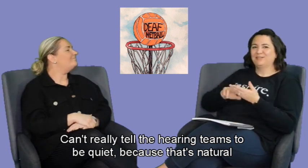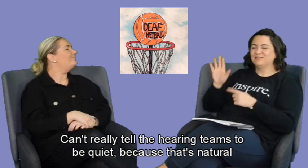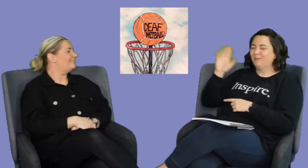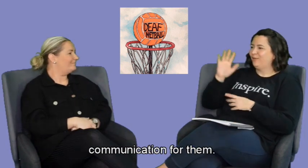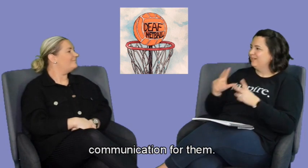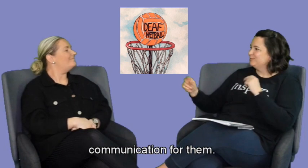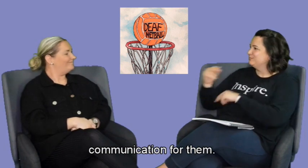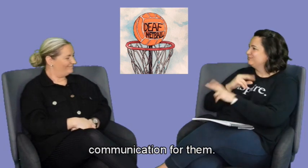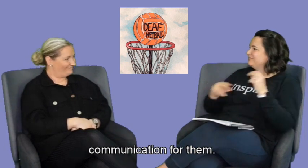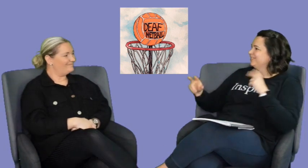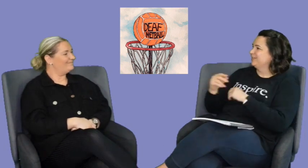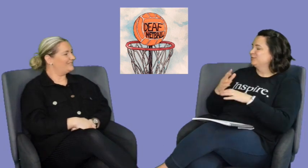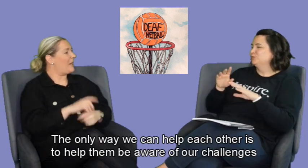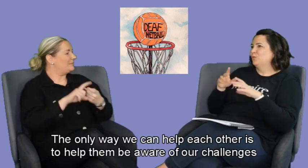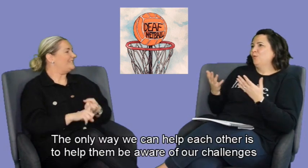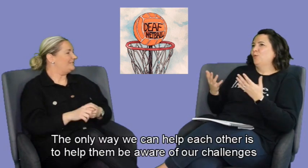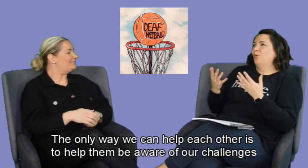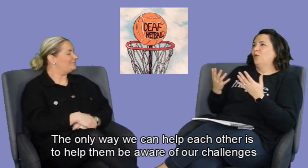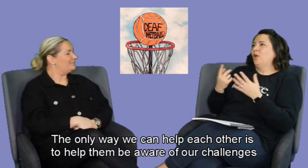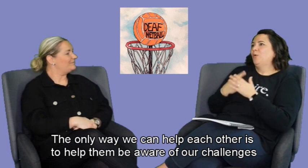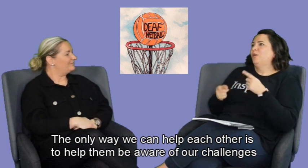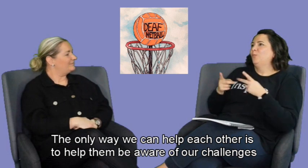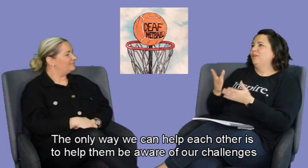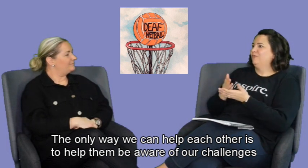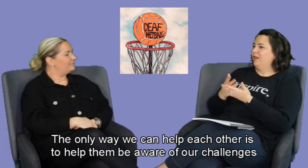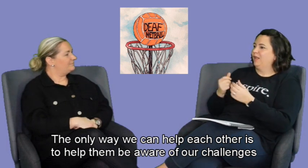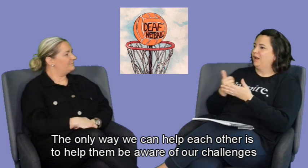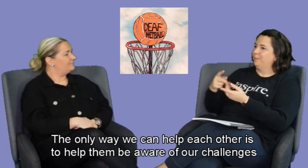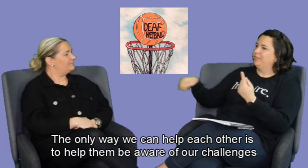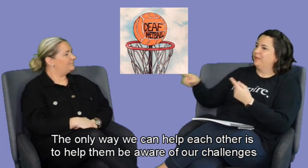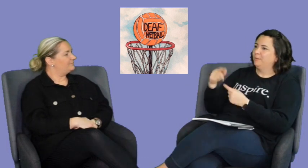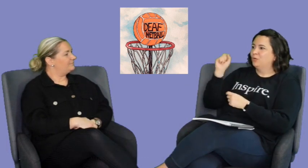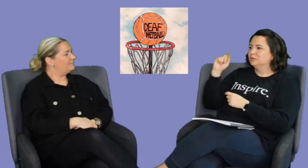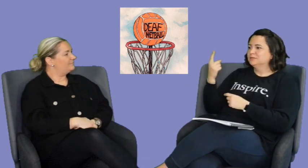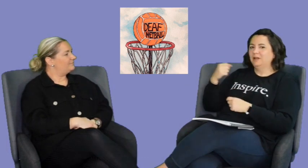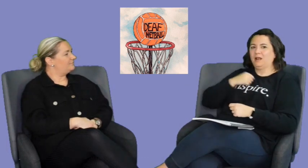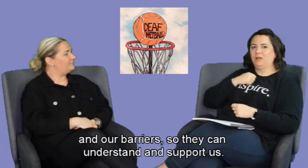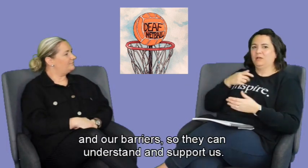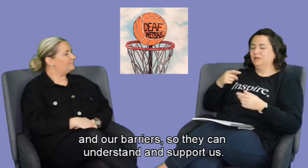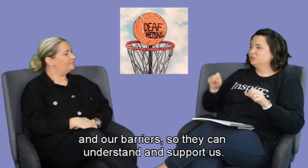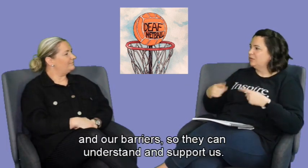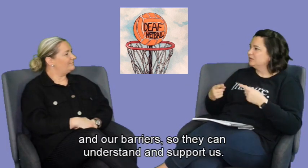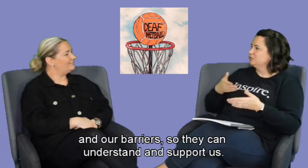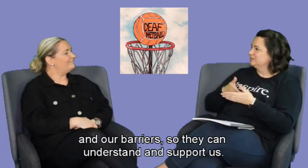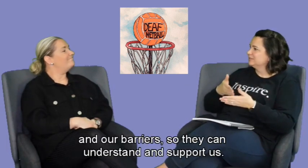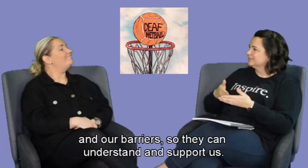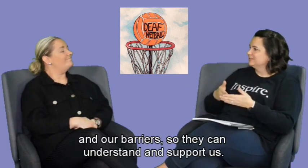natural communication for them. The only way we can help each other is to help them be aware of our challenges and our barriers, so they can understand